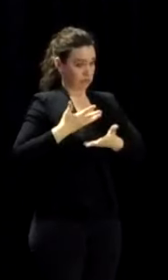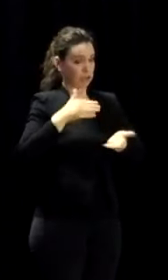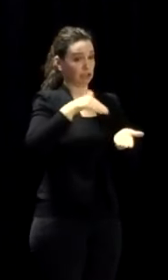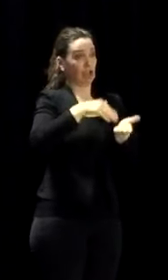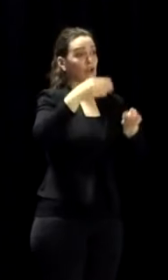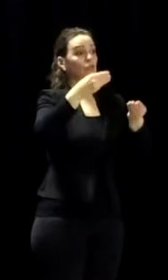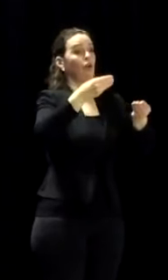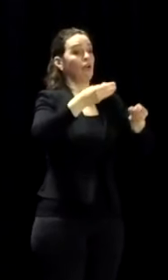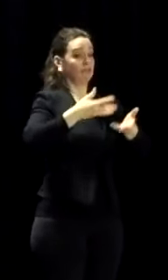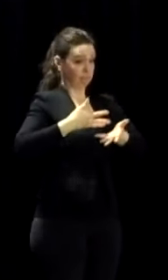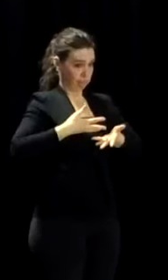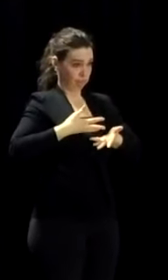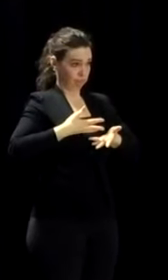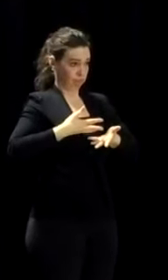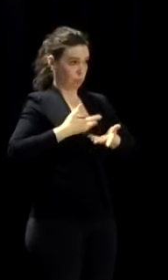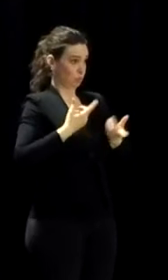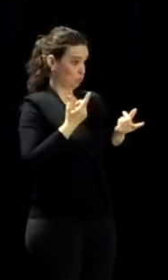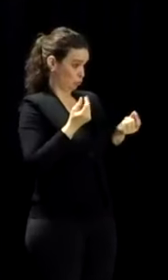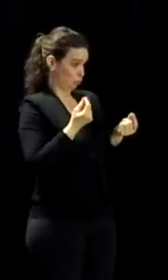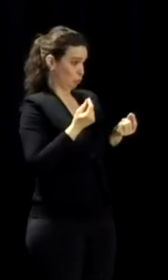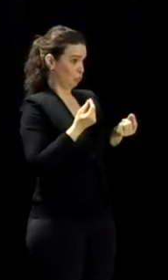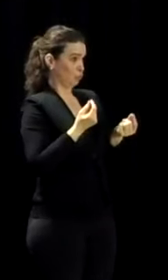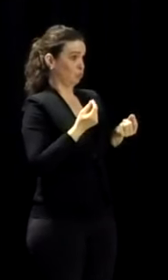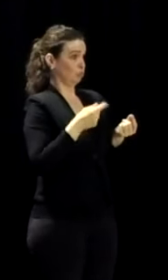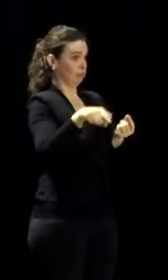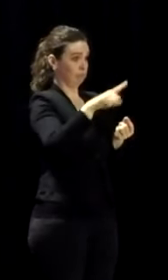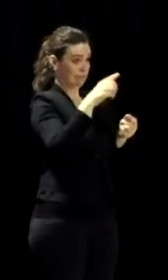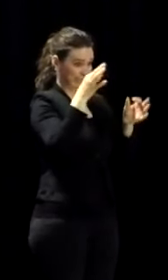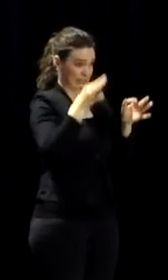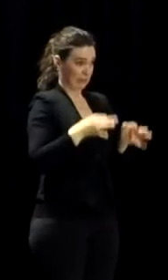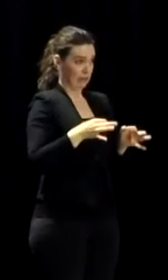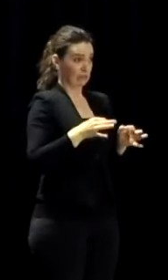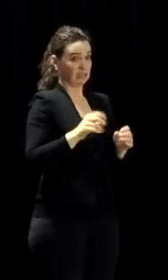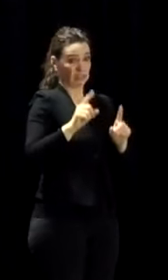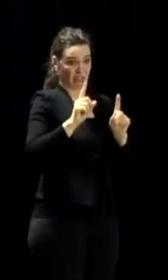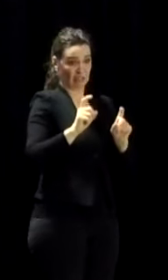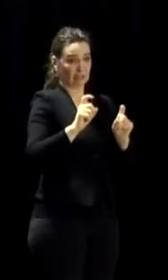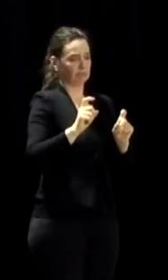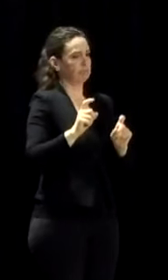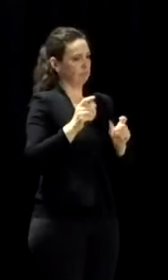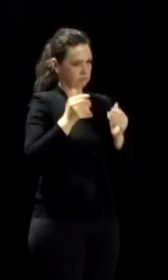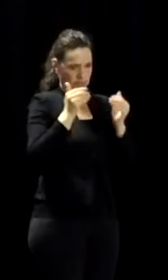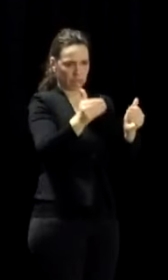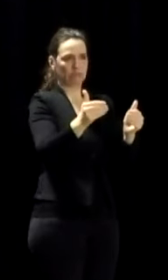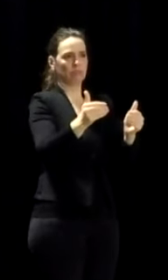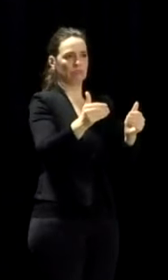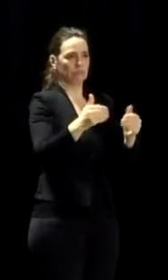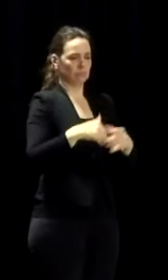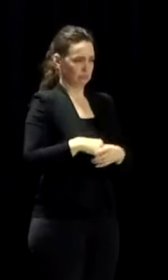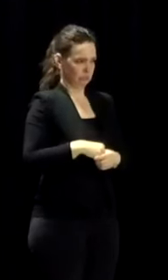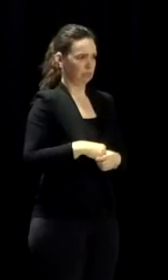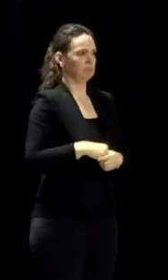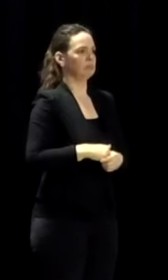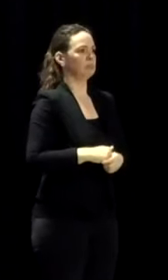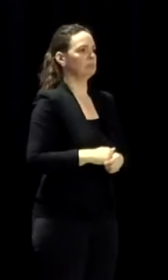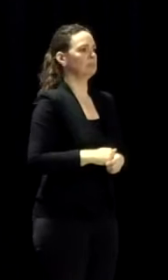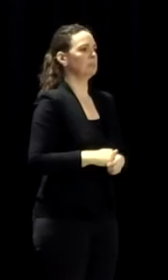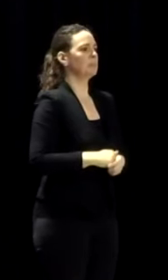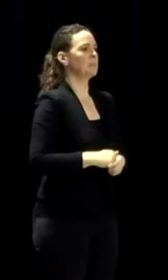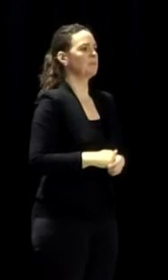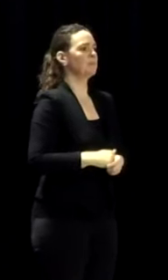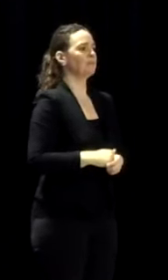due to that guidance, they determine if somebody needs to be tested. There has not been a case in Onondaga County where there's